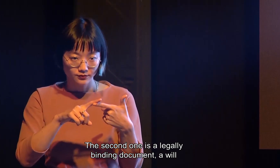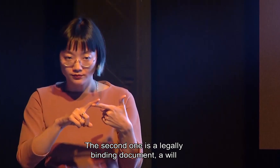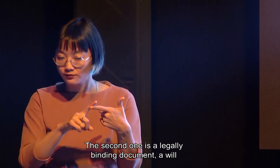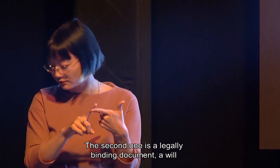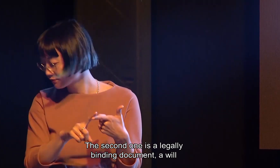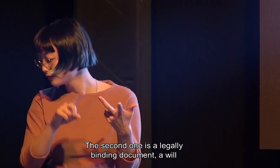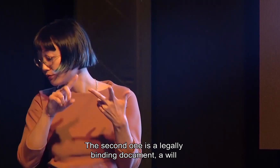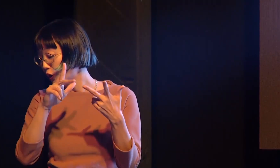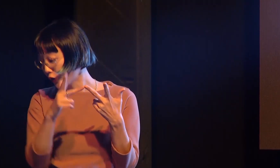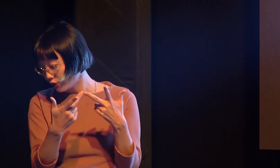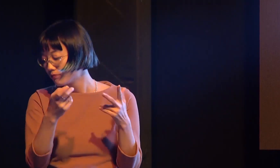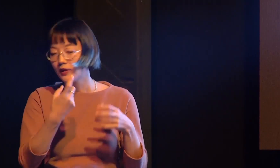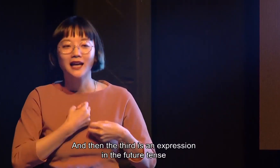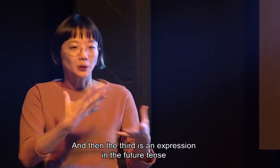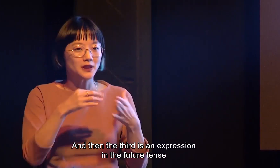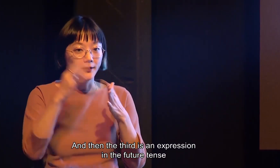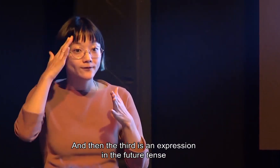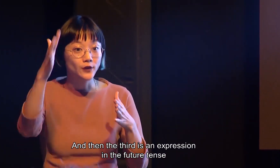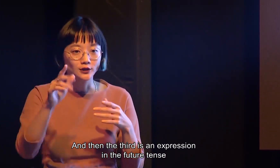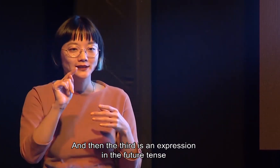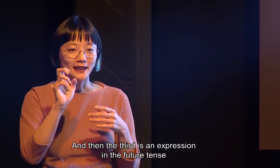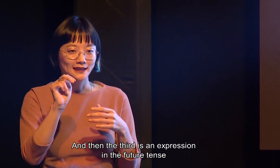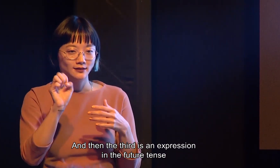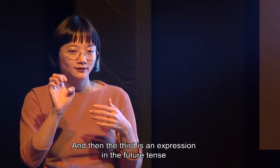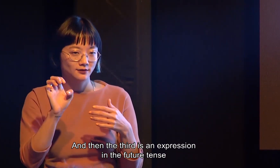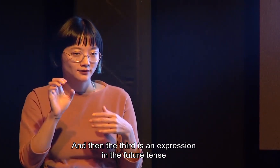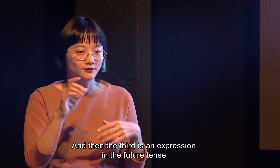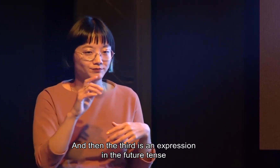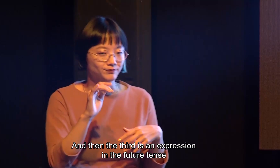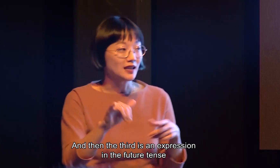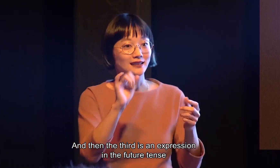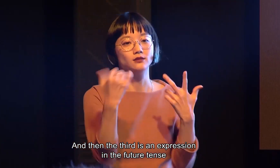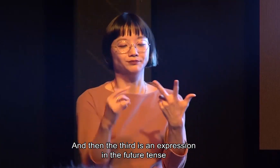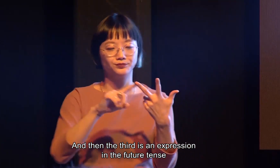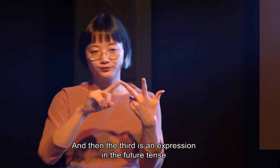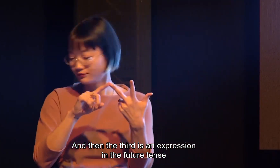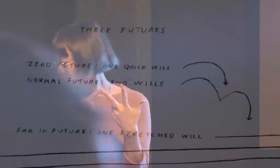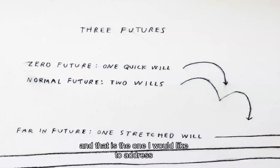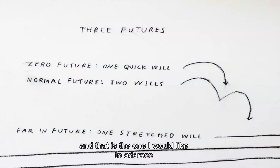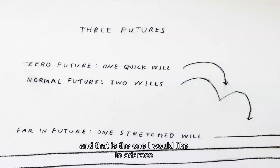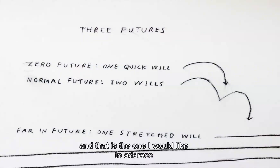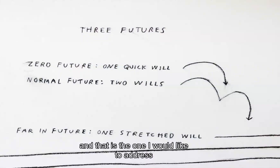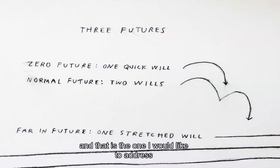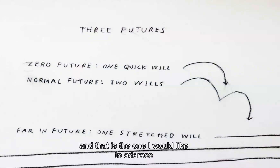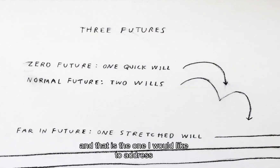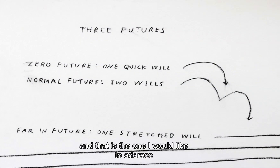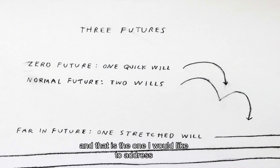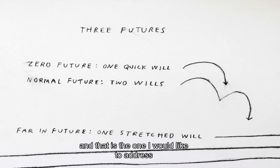will. And then the third is an expression in the future tense. And that's the one I'd like to address.